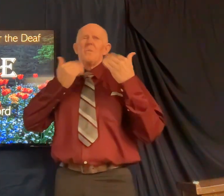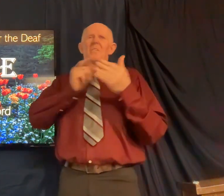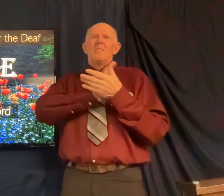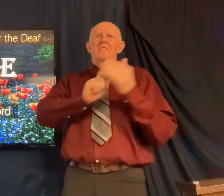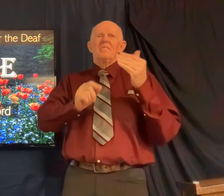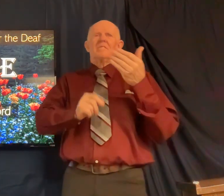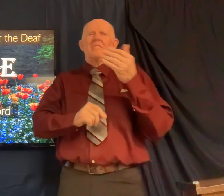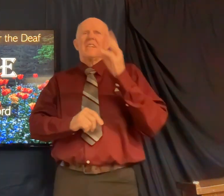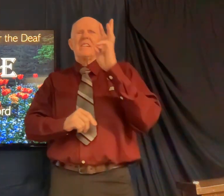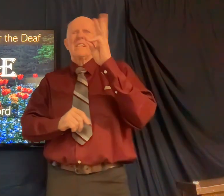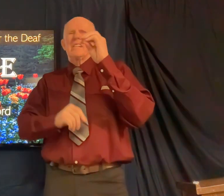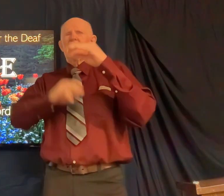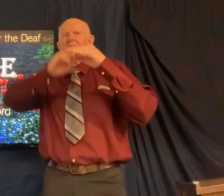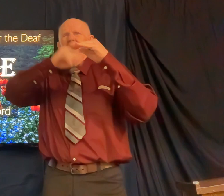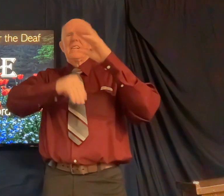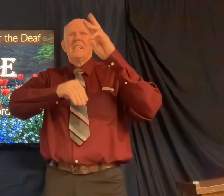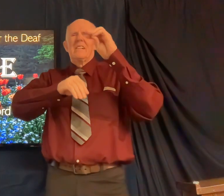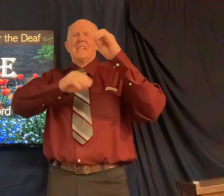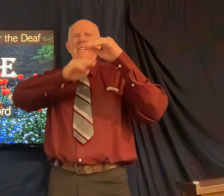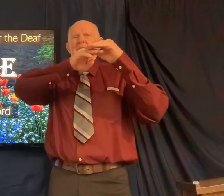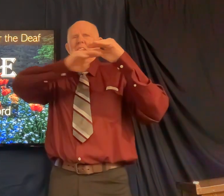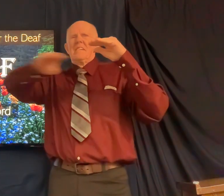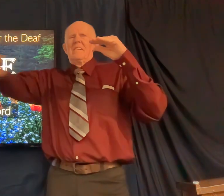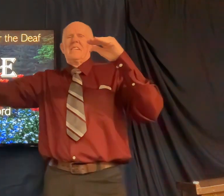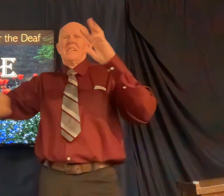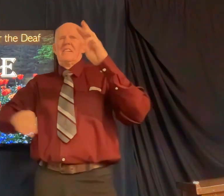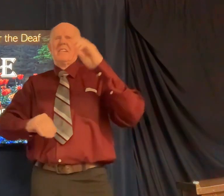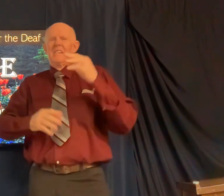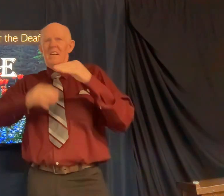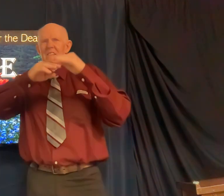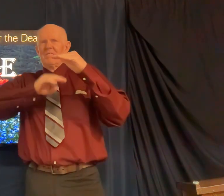It's going to be cool. In the 60s, less than the 60s.